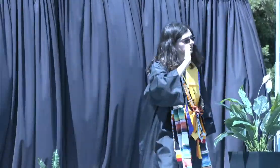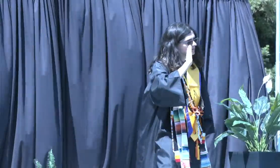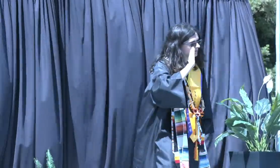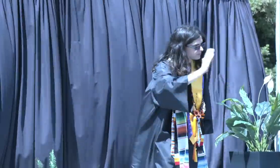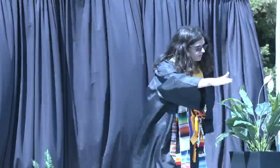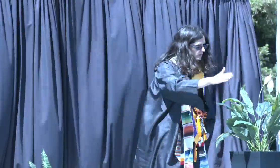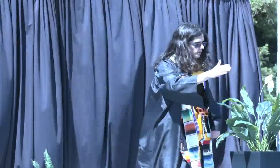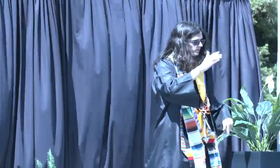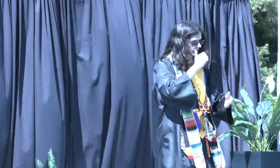CSD.